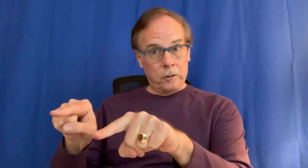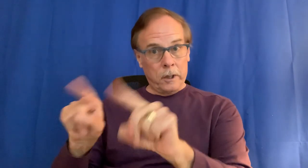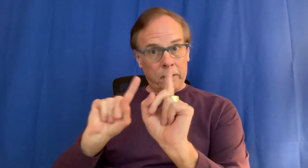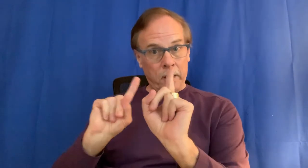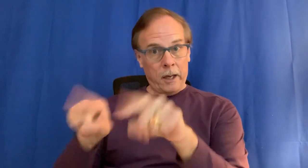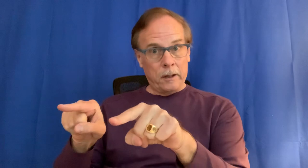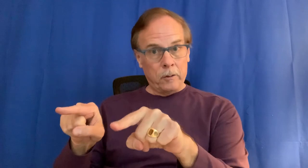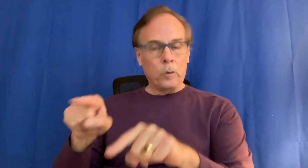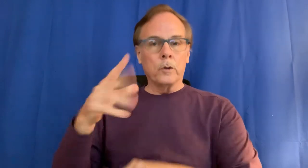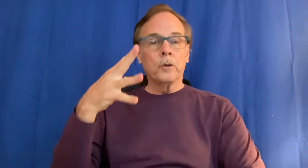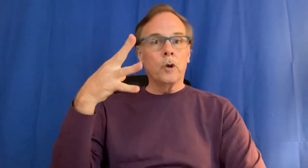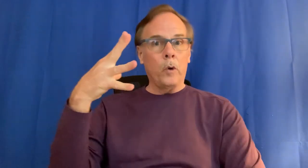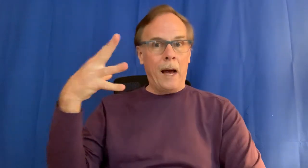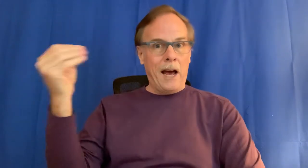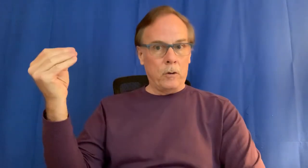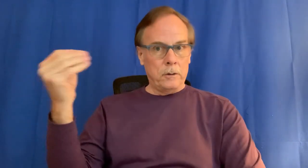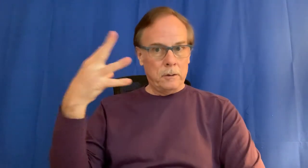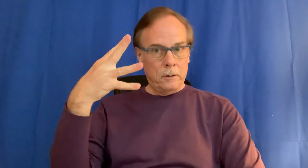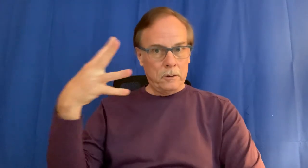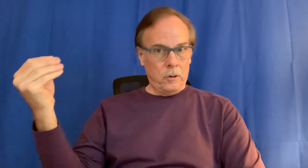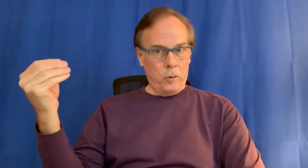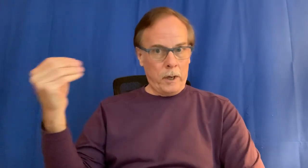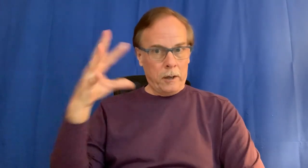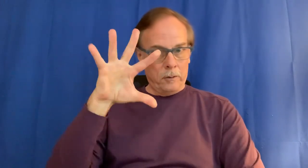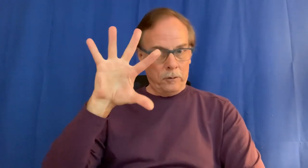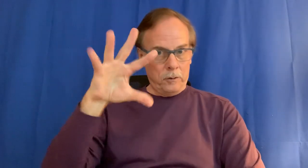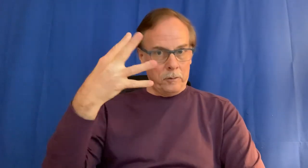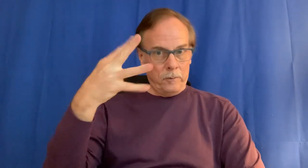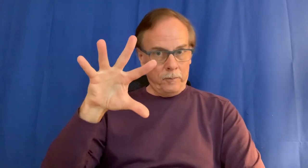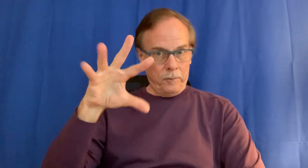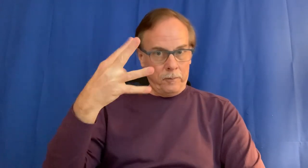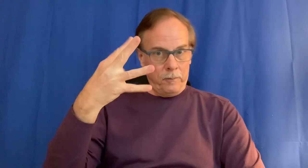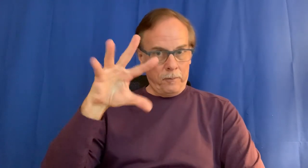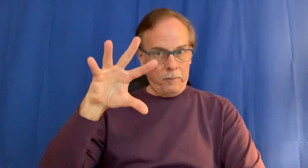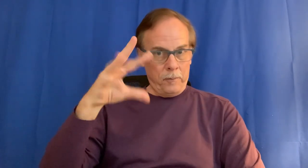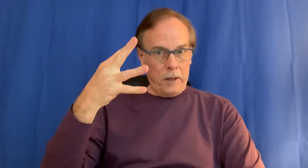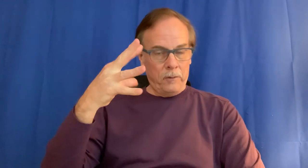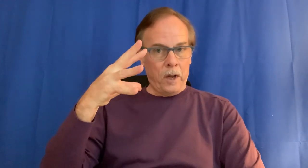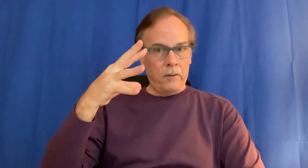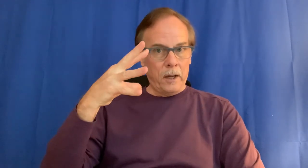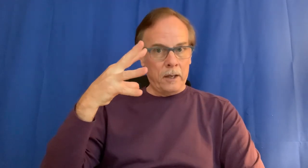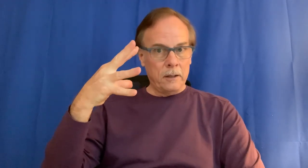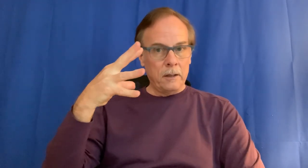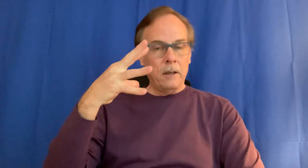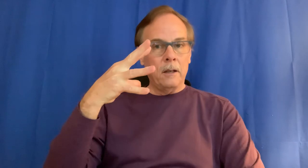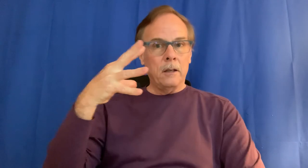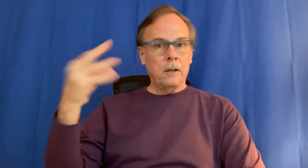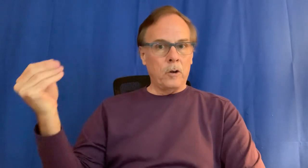like that, or to go out. To go out. Your bent five hand, go